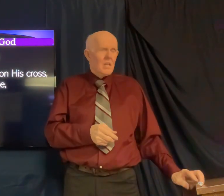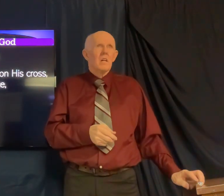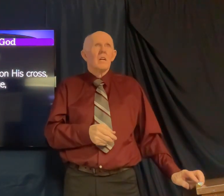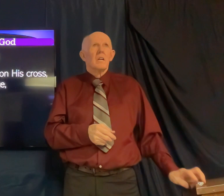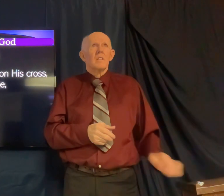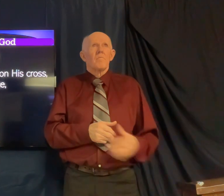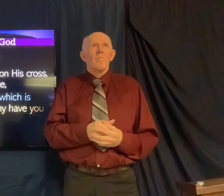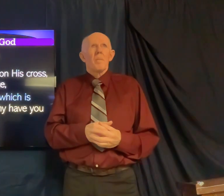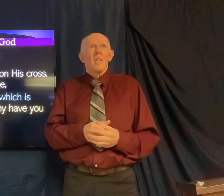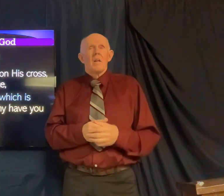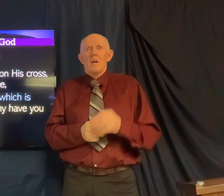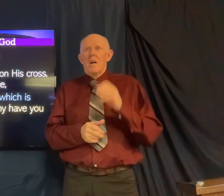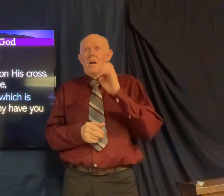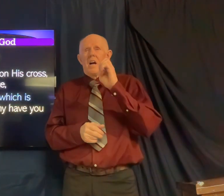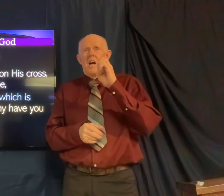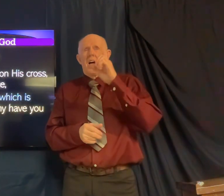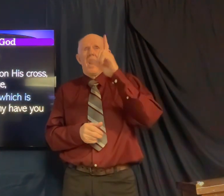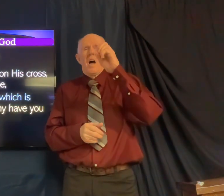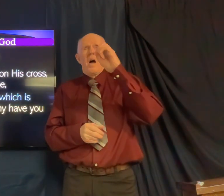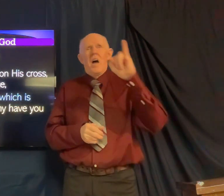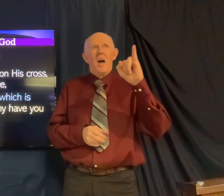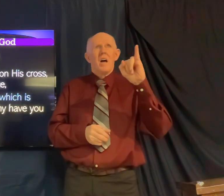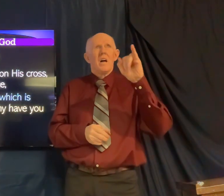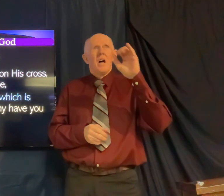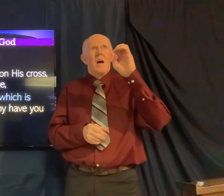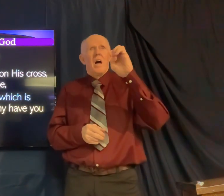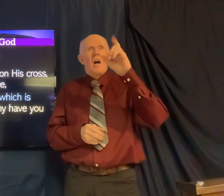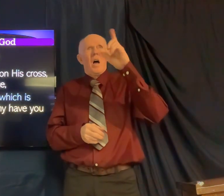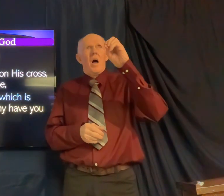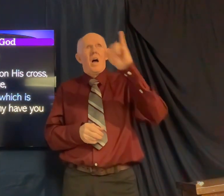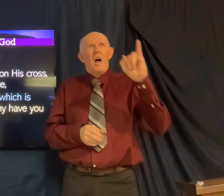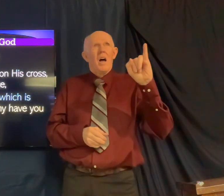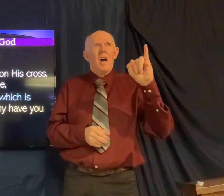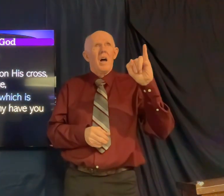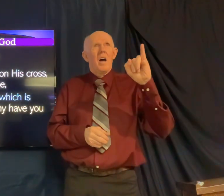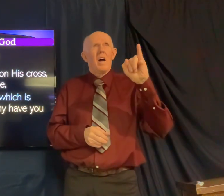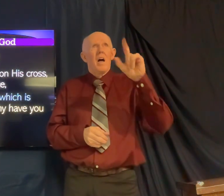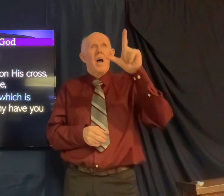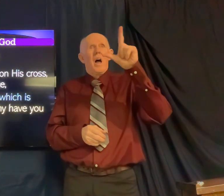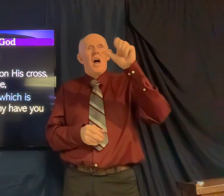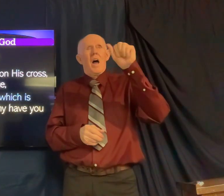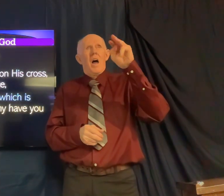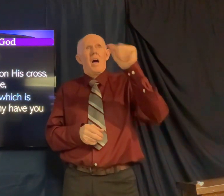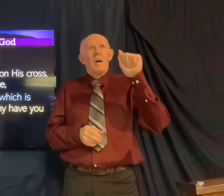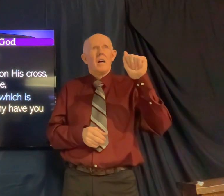with a loud voice saying, "Eloi, Eloi, lama